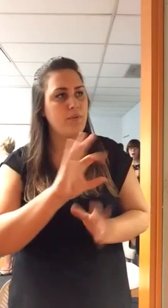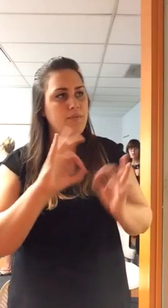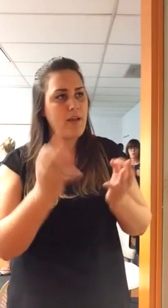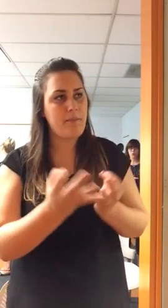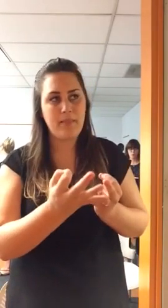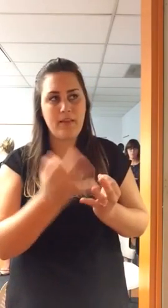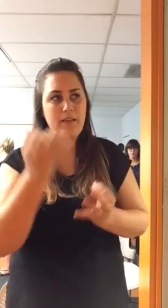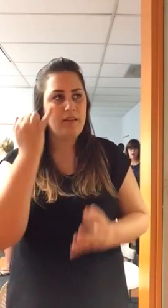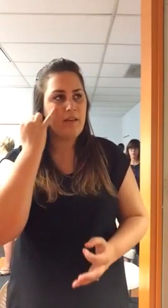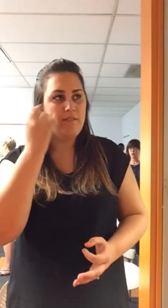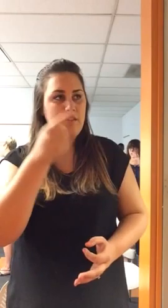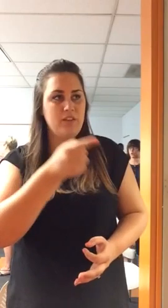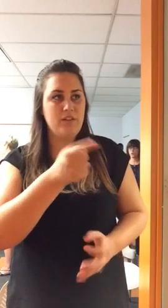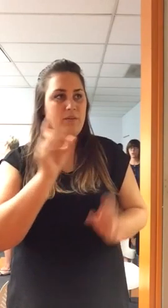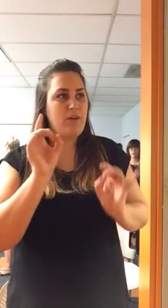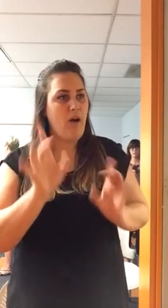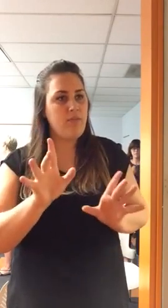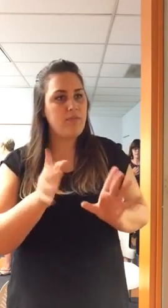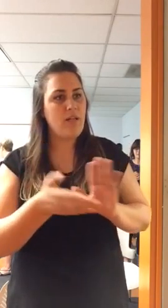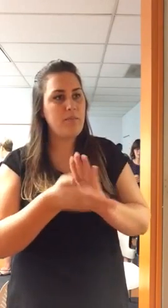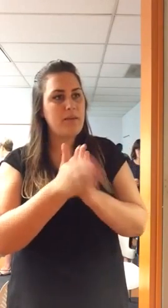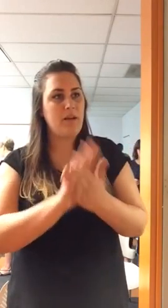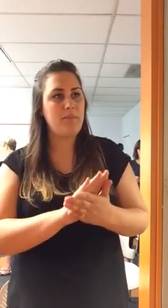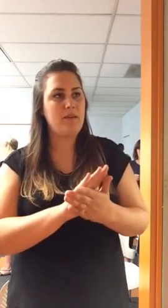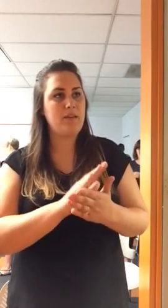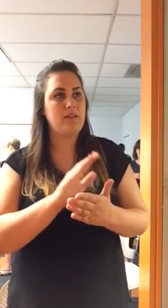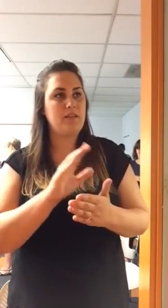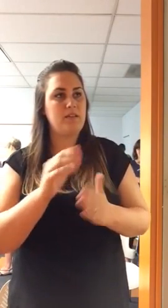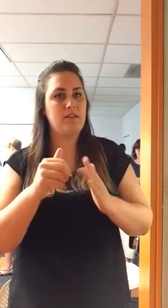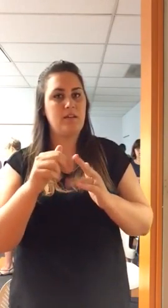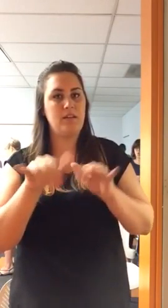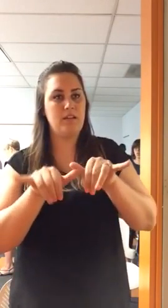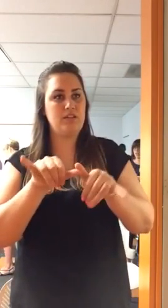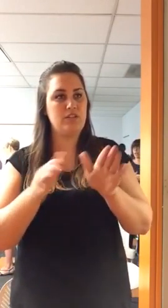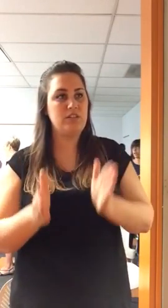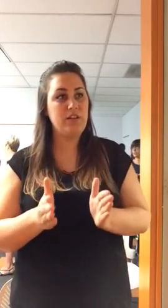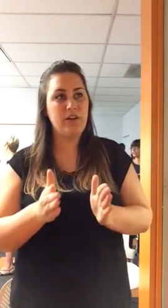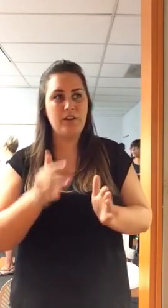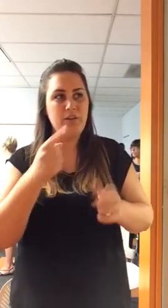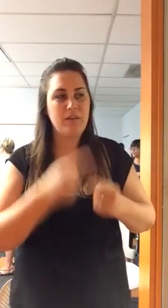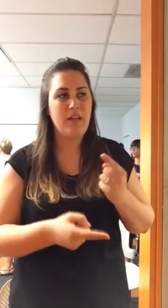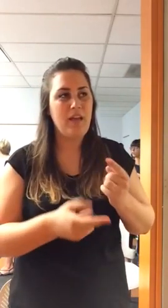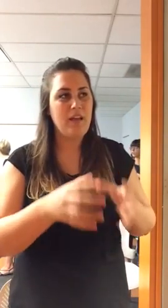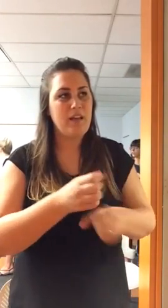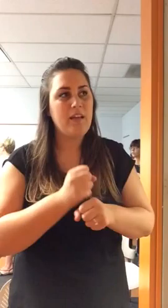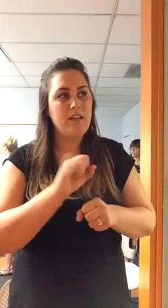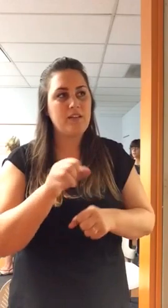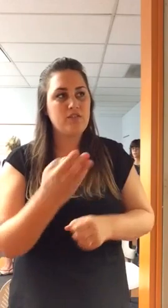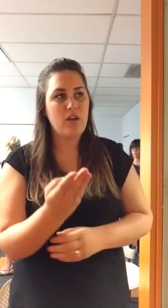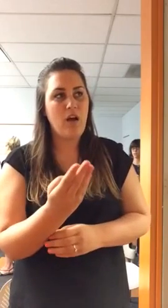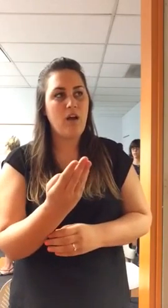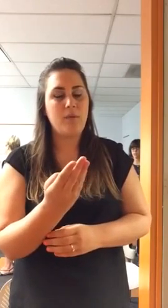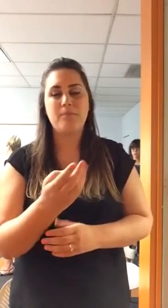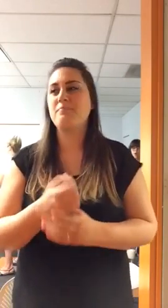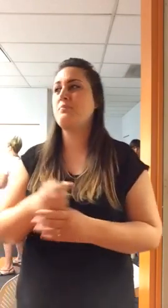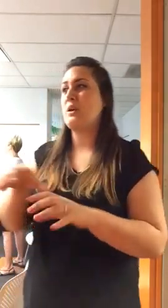if you suck at being a civil engineer and you can't get a job? Get another one. Well, what kind of a job? A lower job. Okay, so what he's